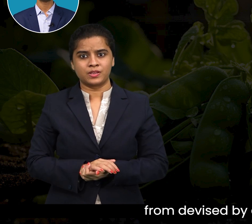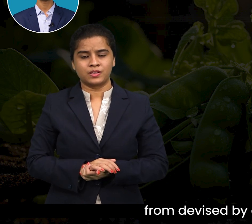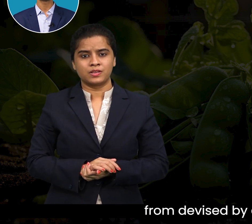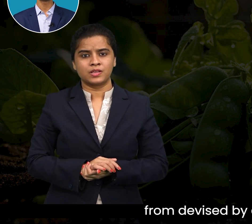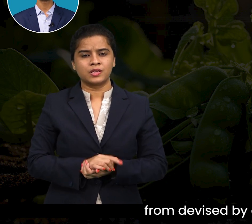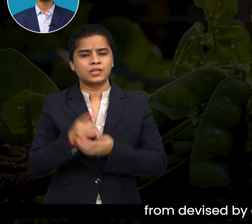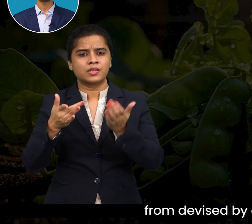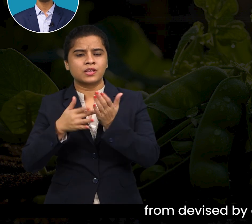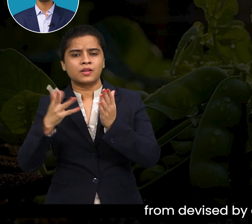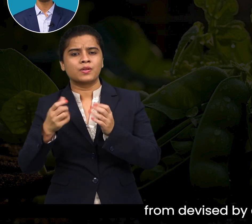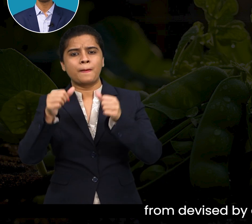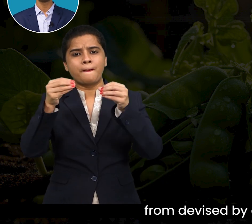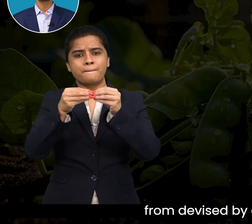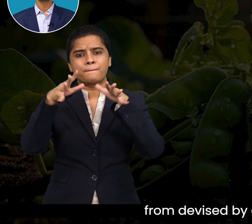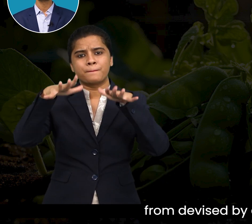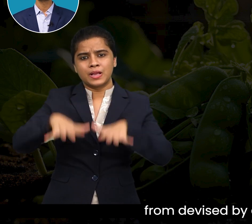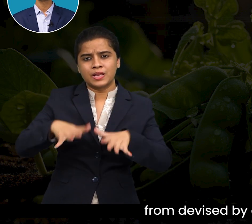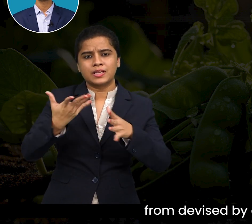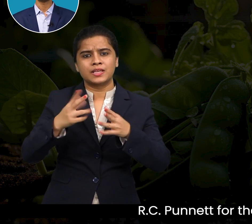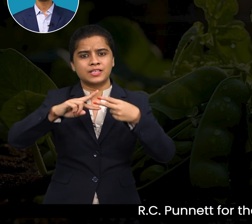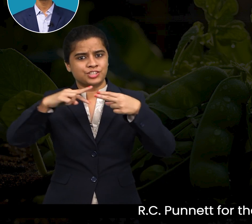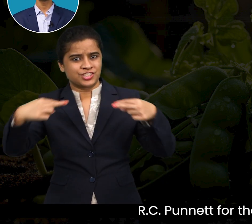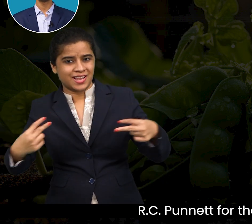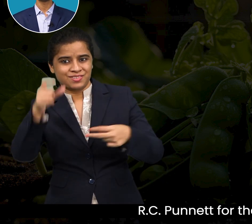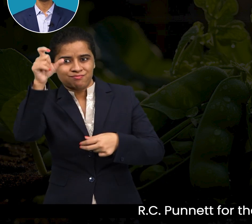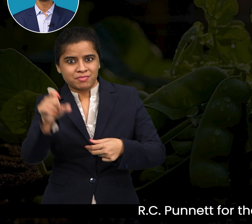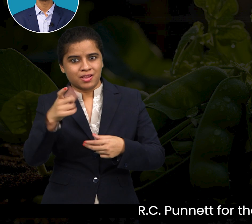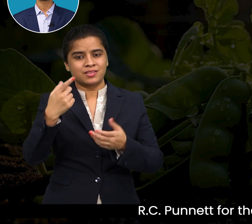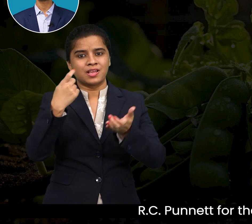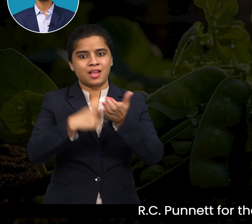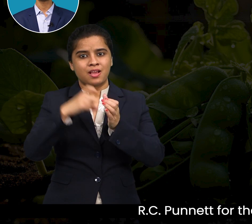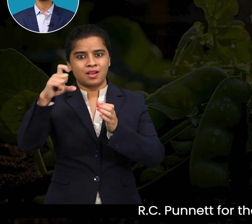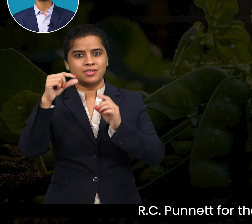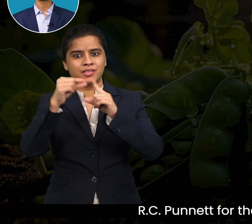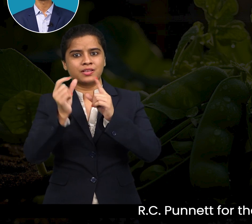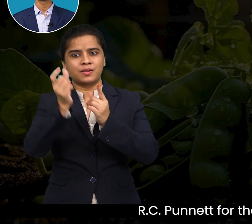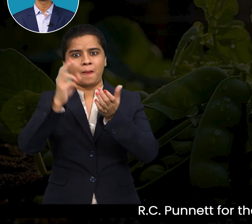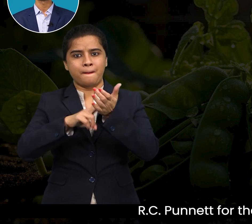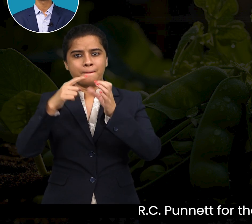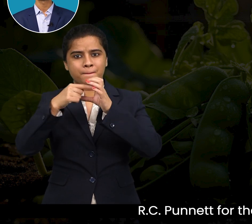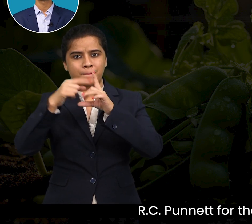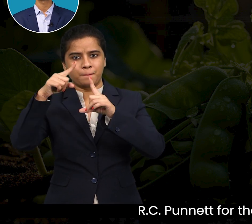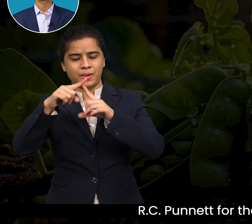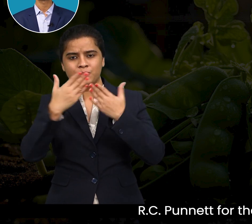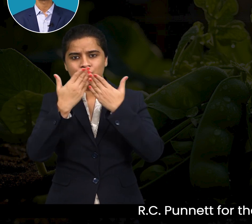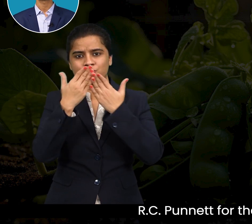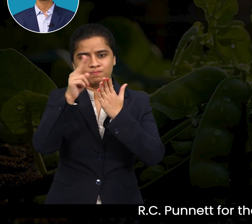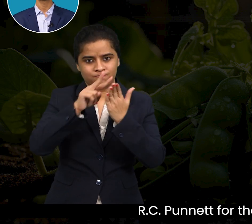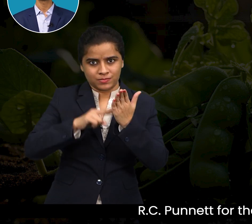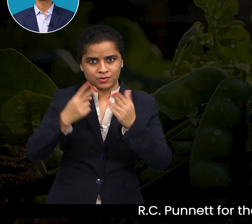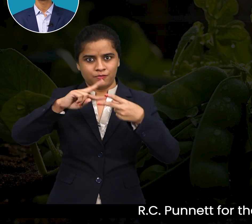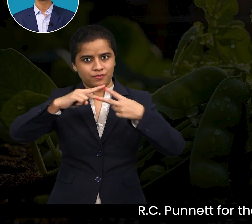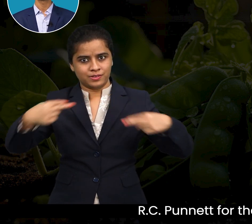devised by a British geneticist, R.C. Punnett, for the study of genetics.